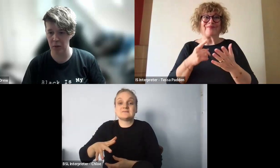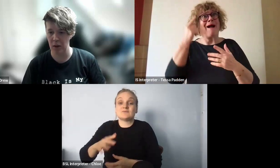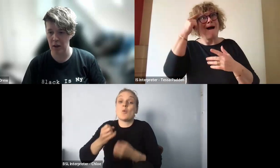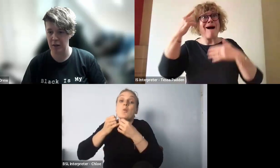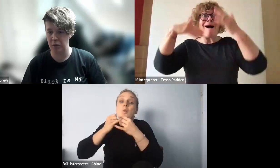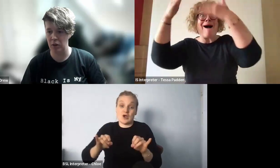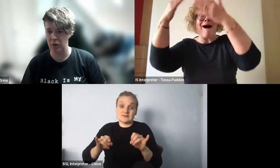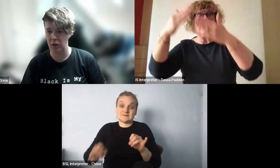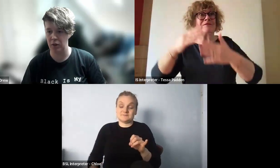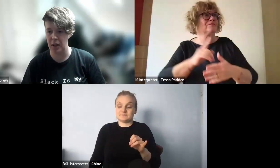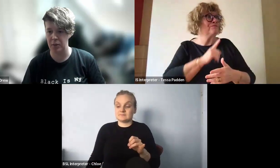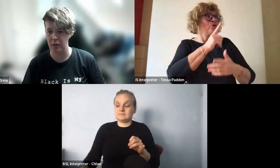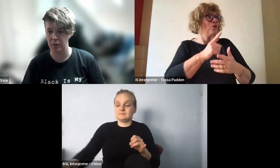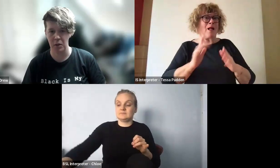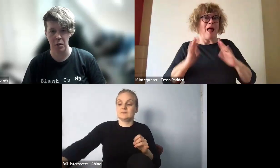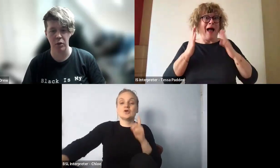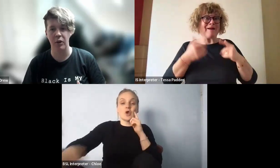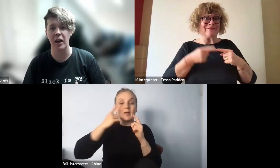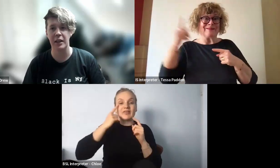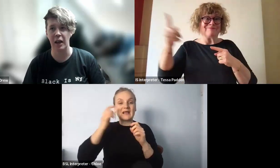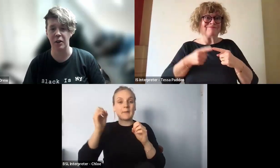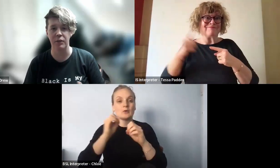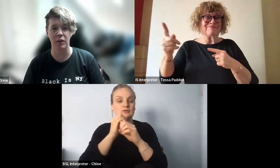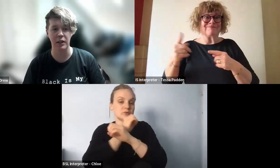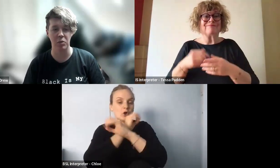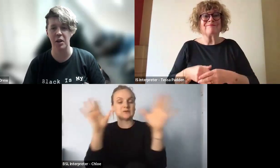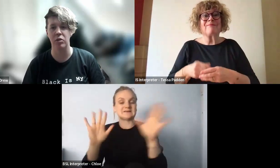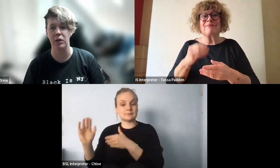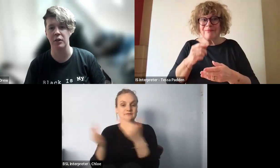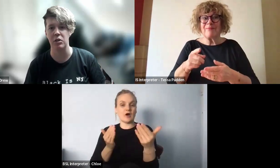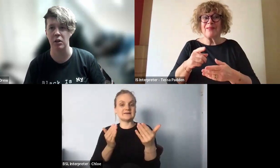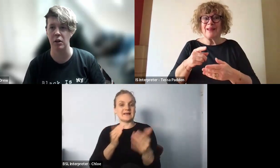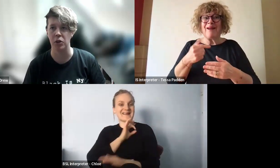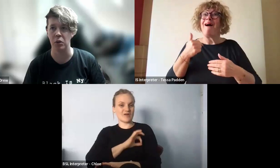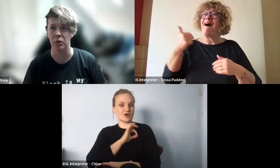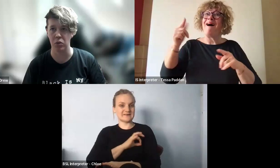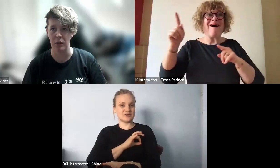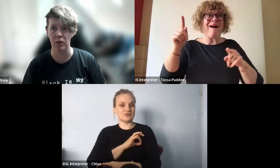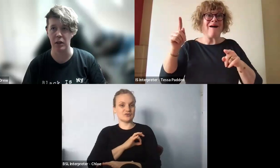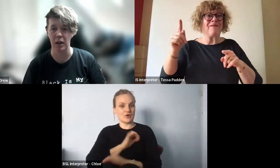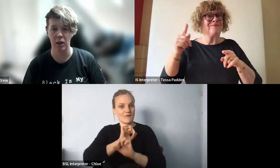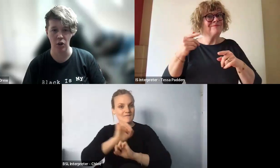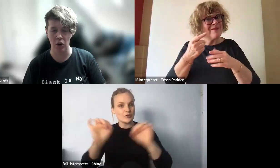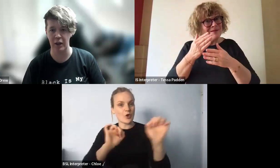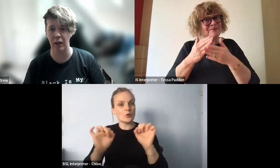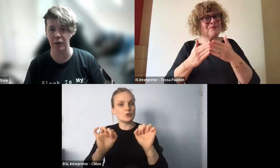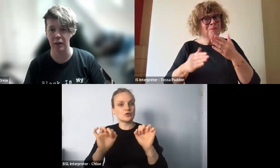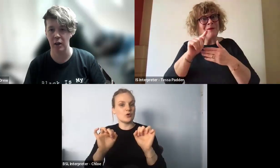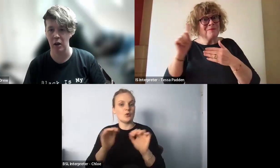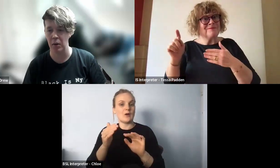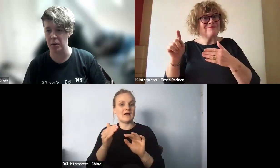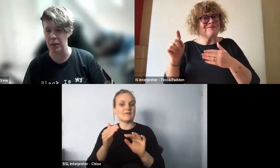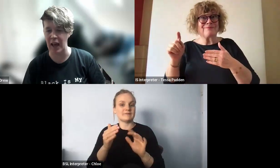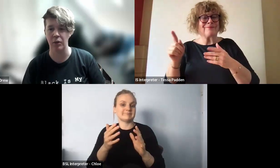for example, if we look on the concept of providing an advantage, military advantage, to those who have previously not held